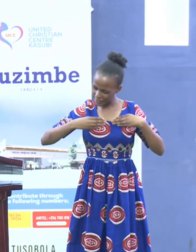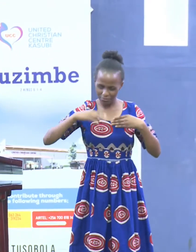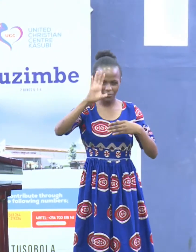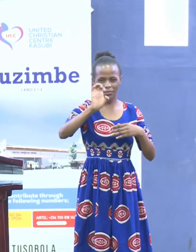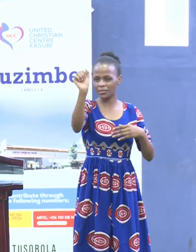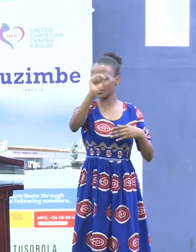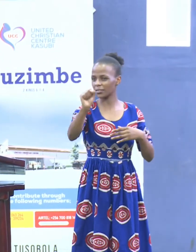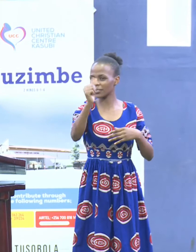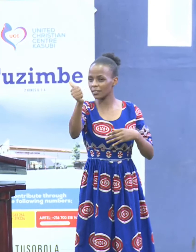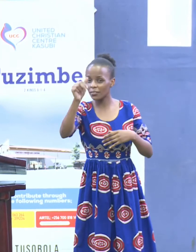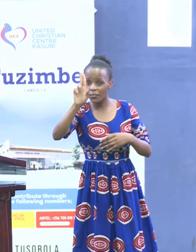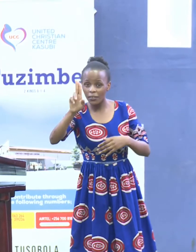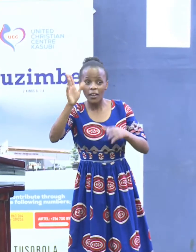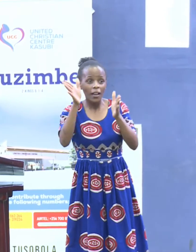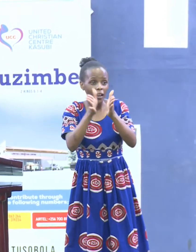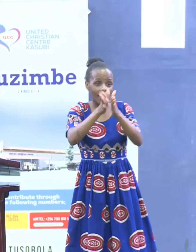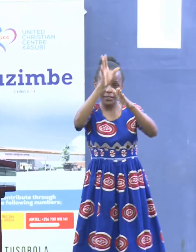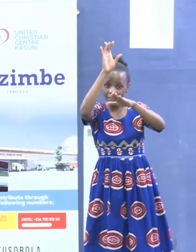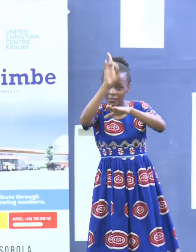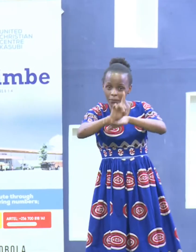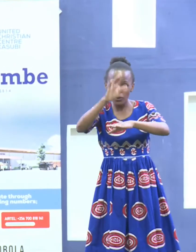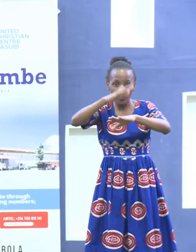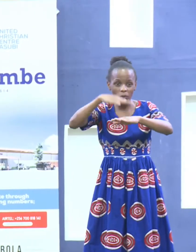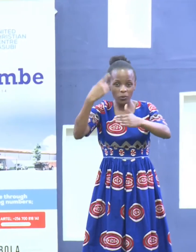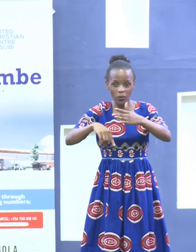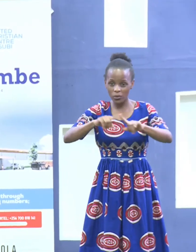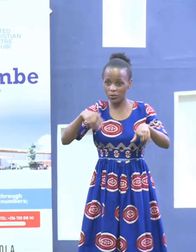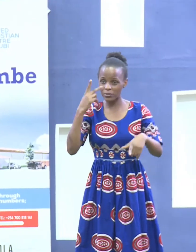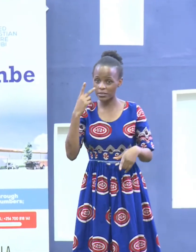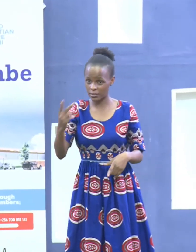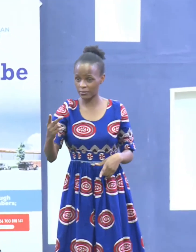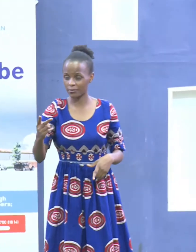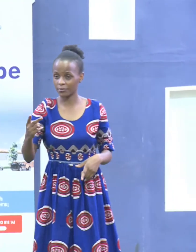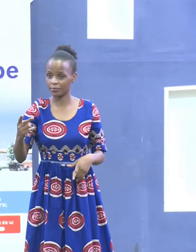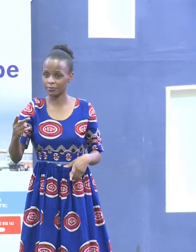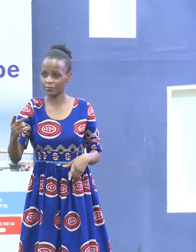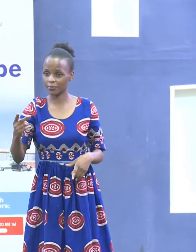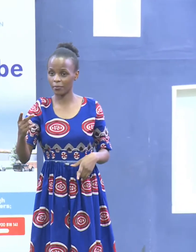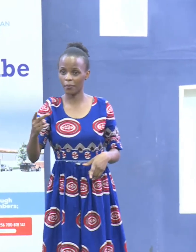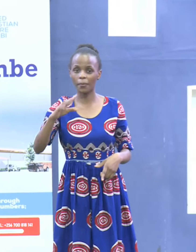accepted Esau, and according to what we've keenly considered,